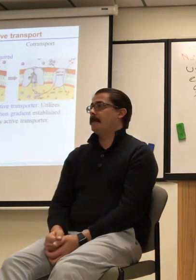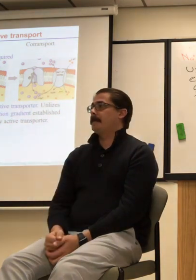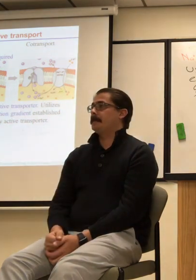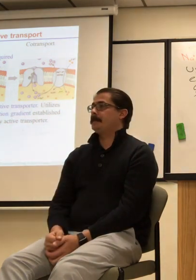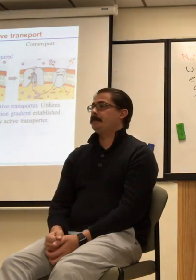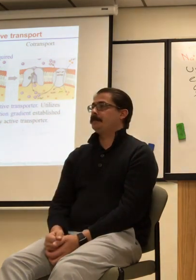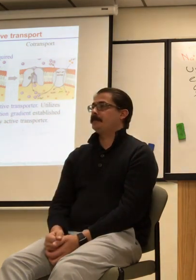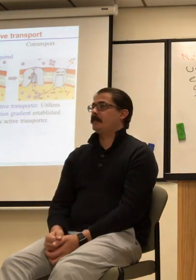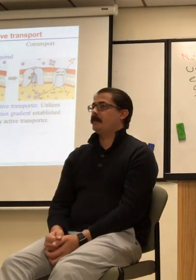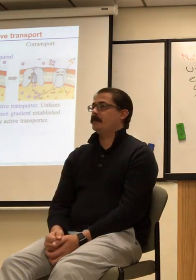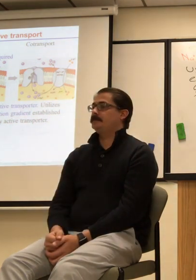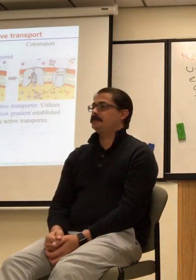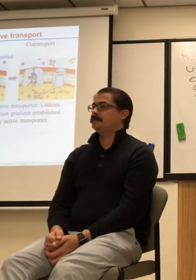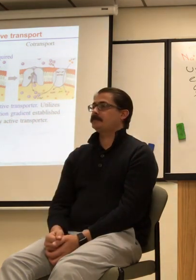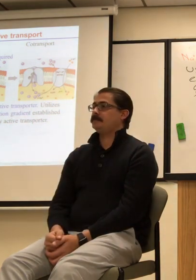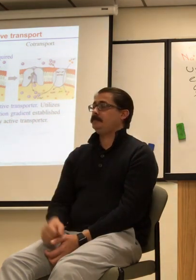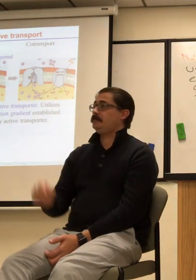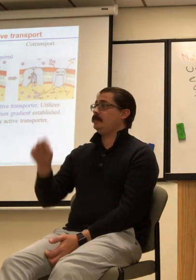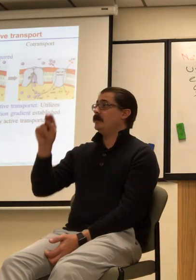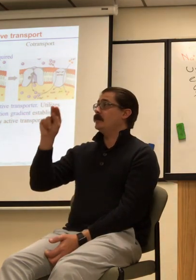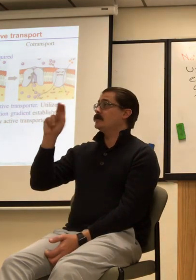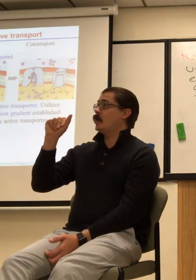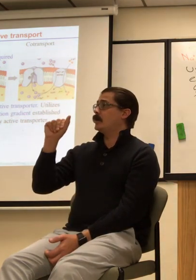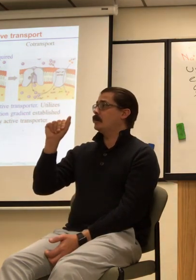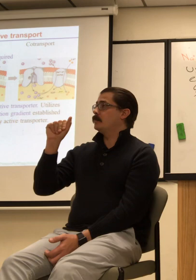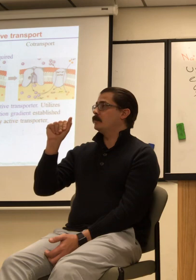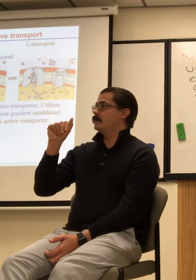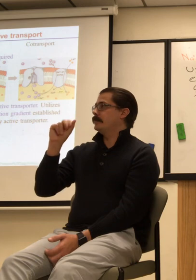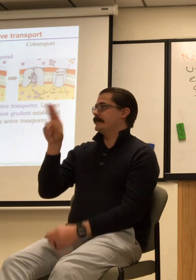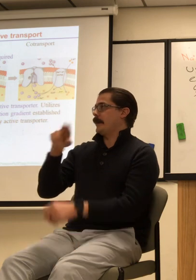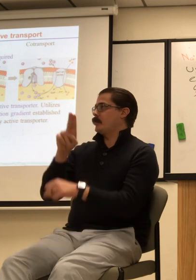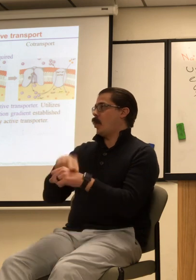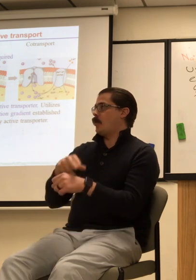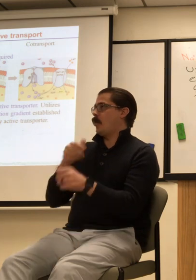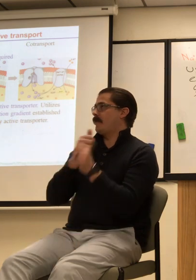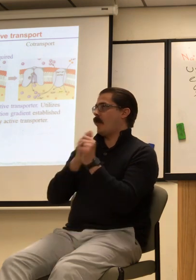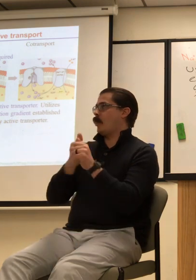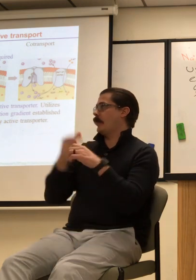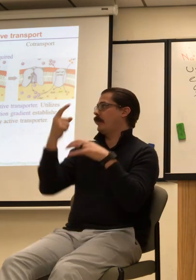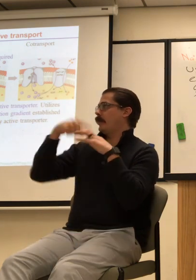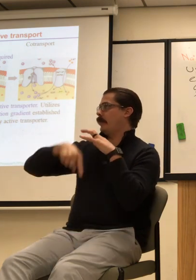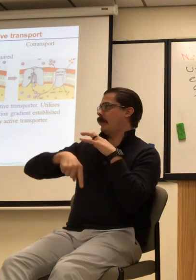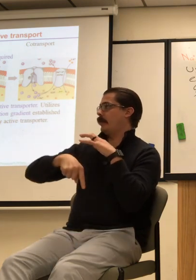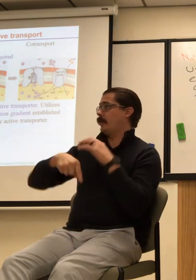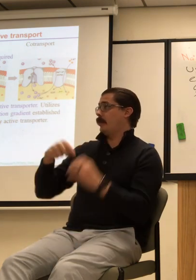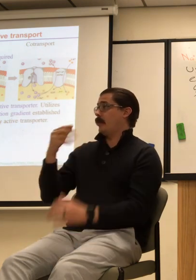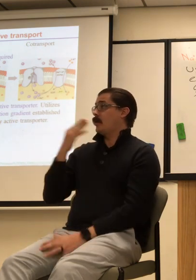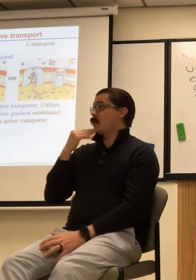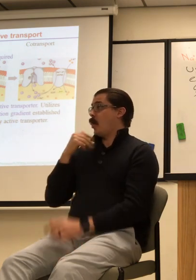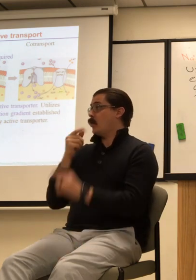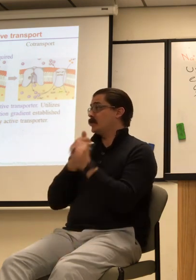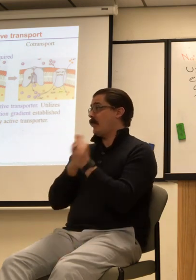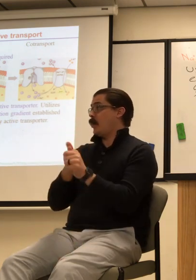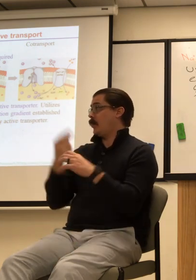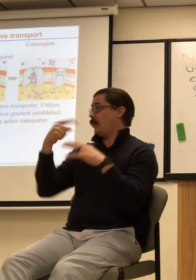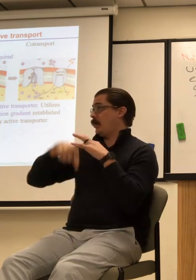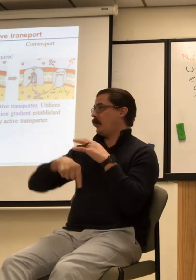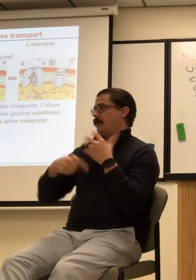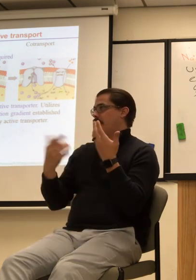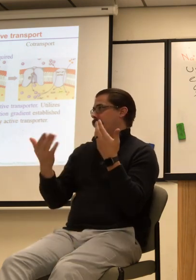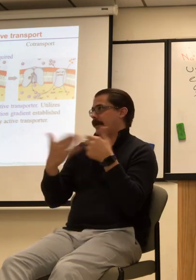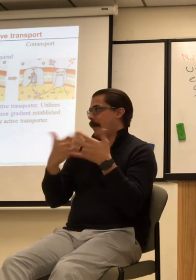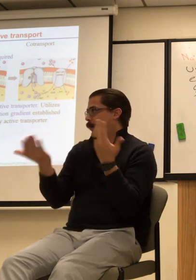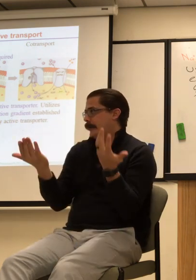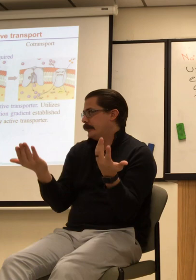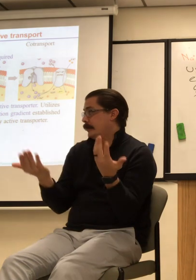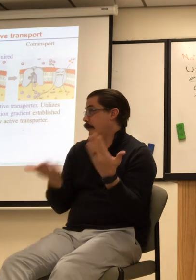So sodium is following its gradient. Is glucose? Doesn't matter. Maybe it is, maybe it isn't. It doesn't